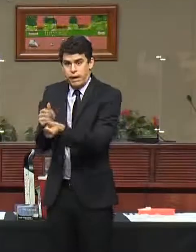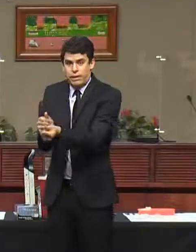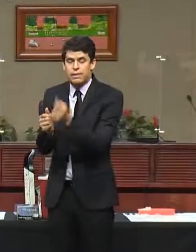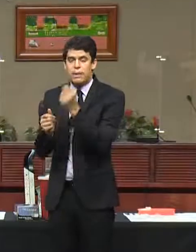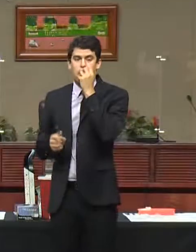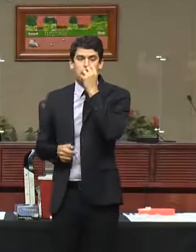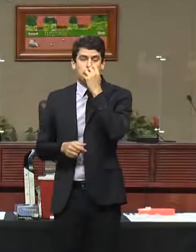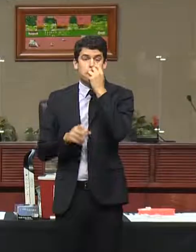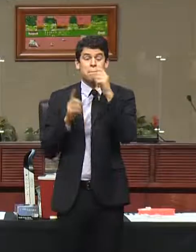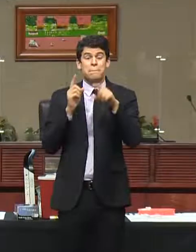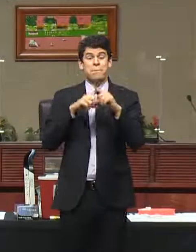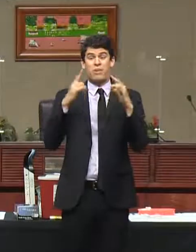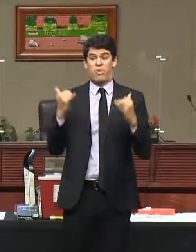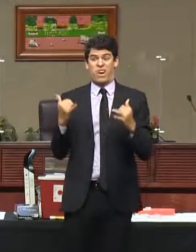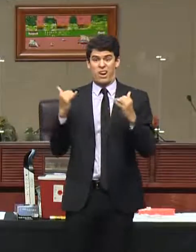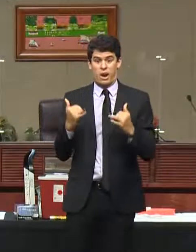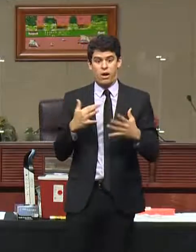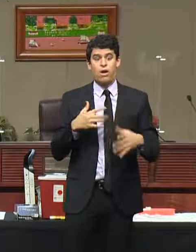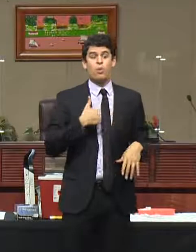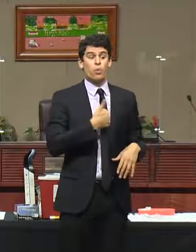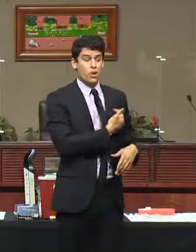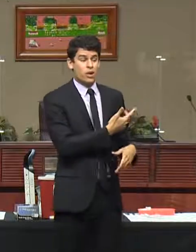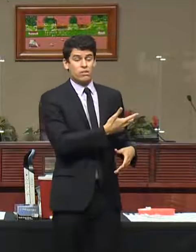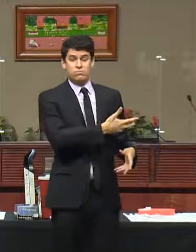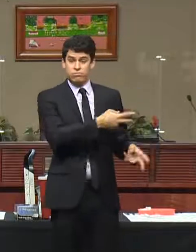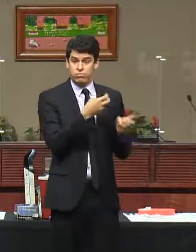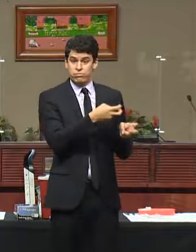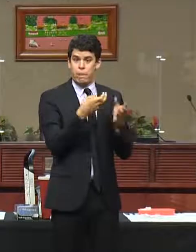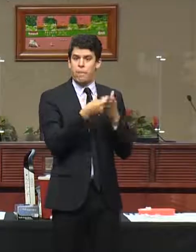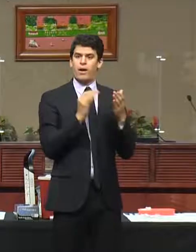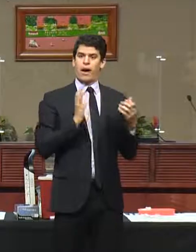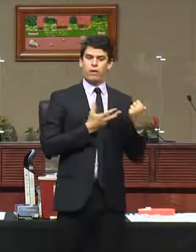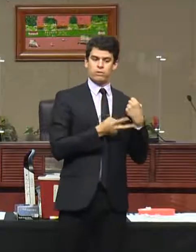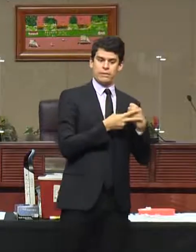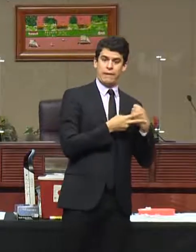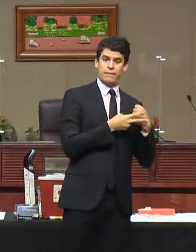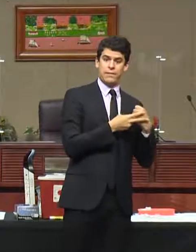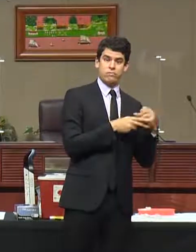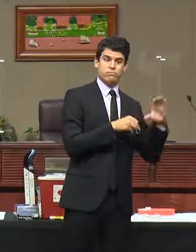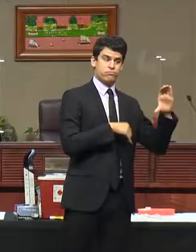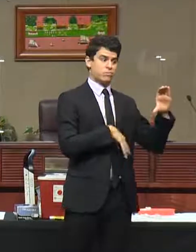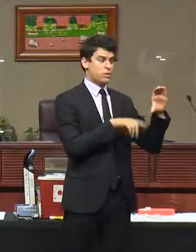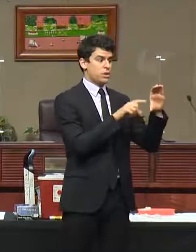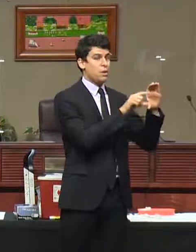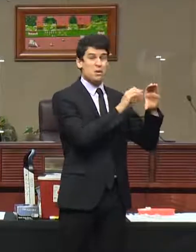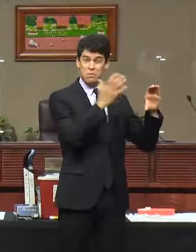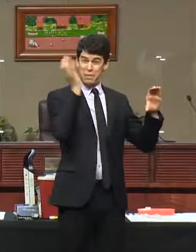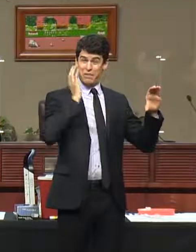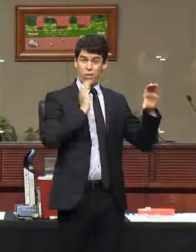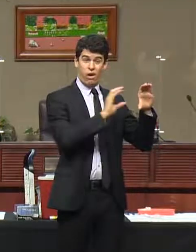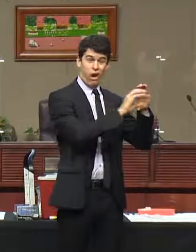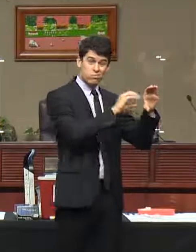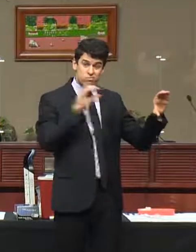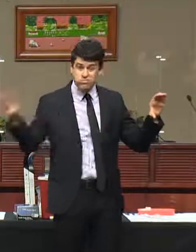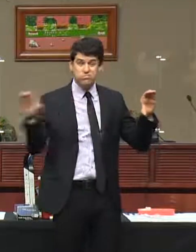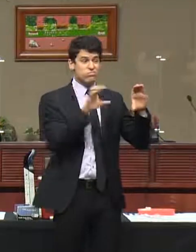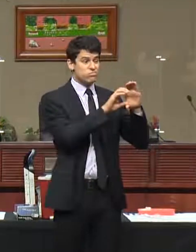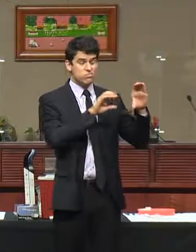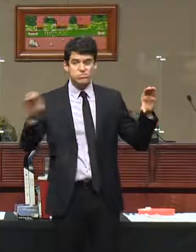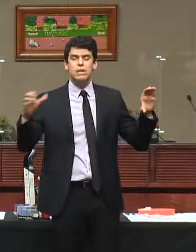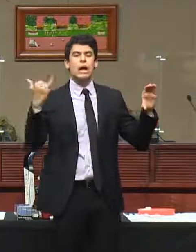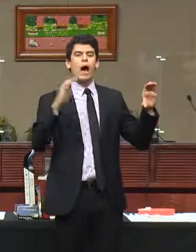showed the smallest drawdown of reserves since the pandemic started. In the month of February, reserves decreased by